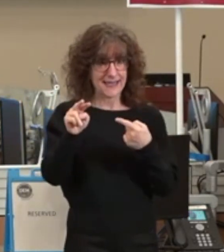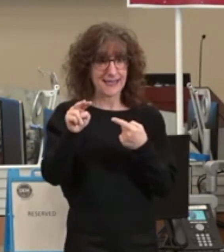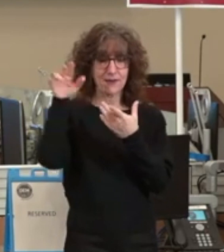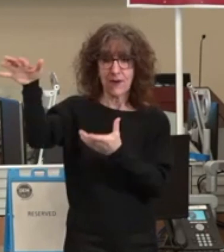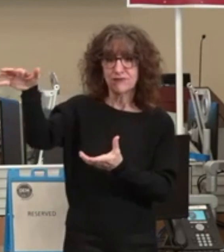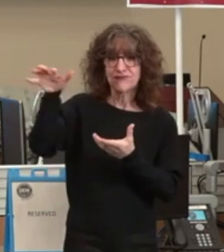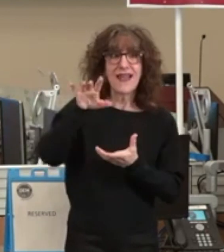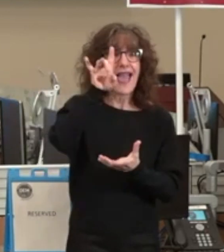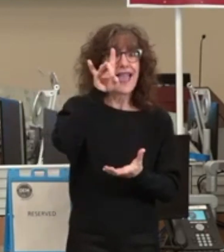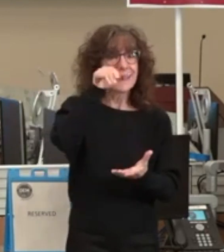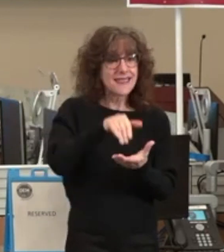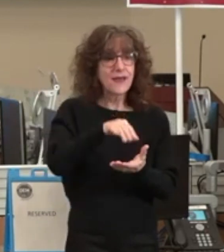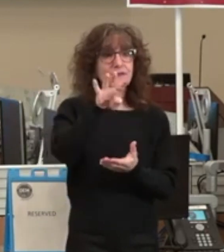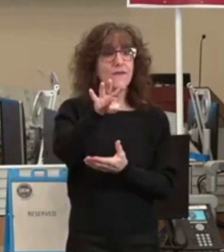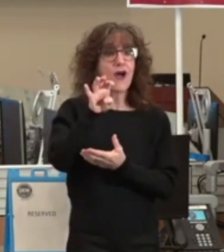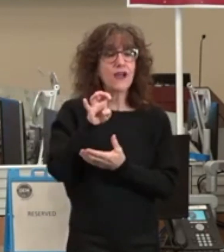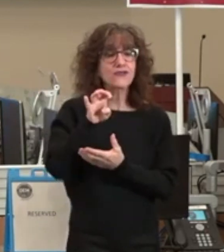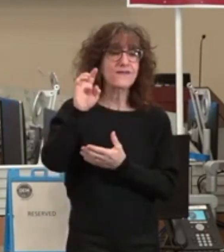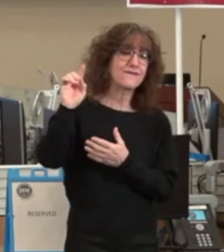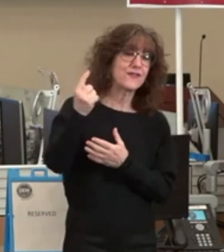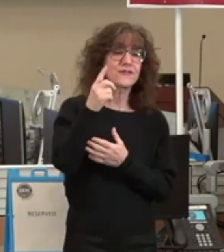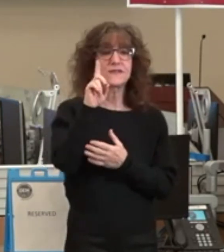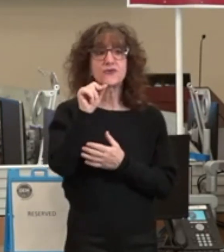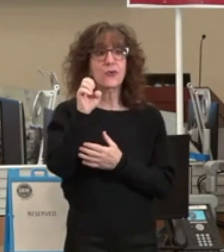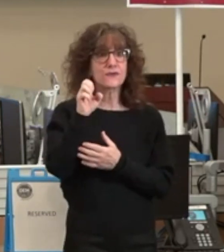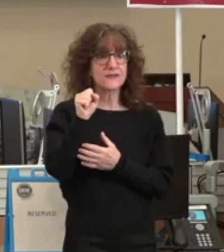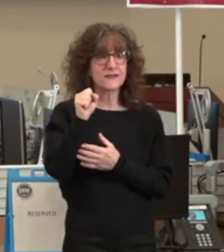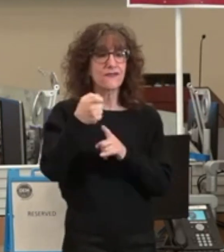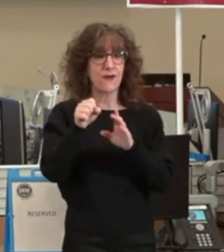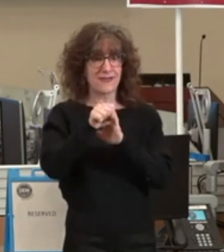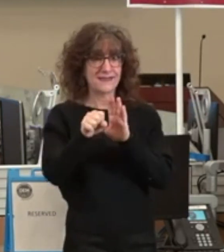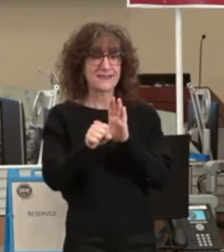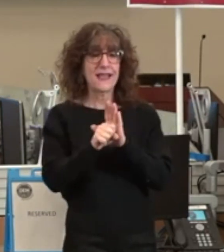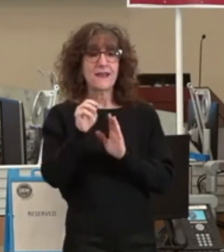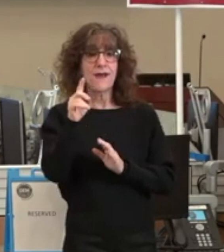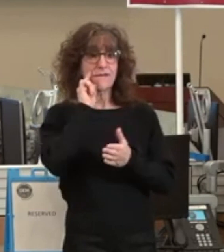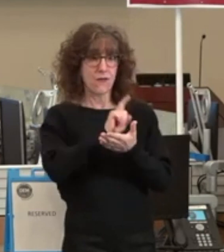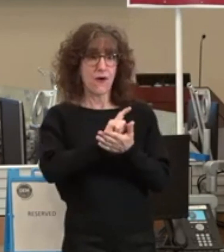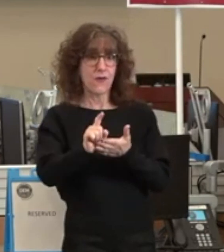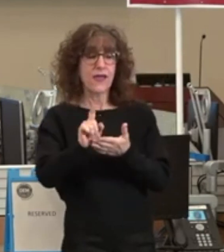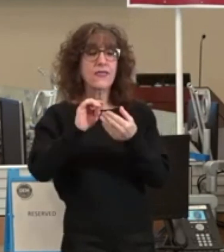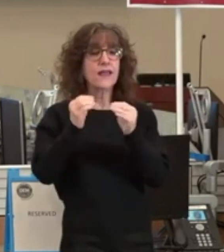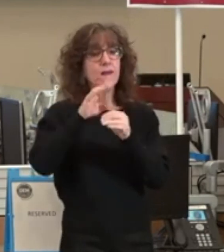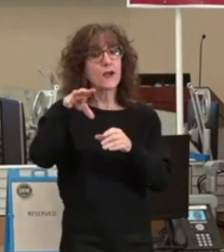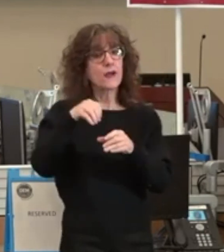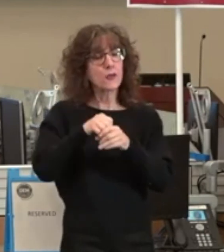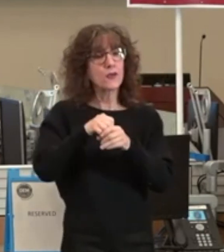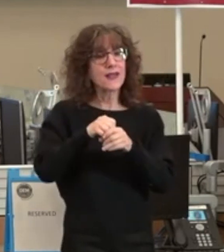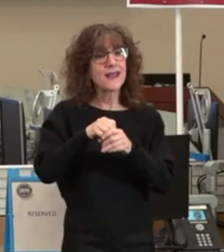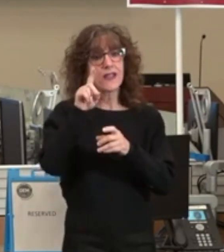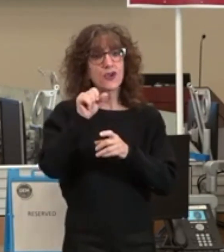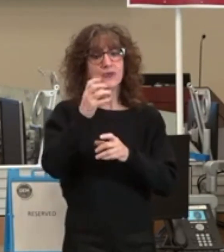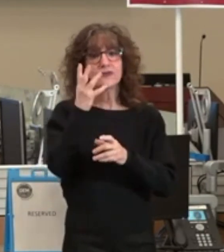received 8,400 first doses of vaccine from the state of Maryland for the week, and that number included the doses